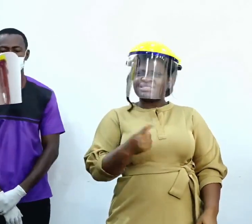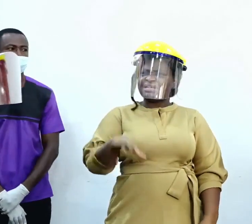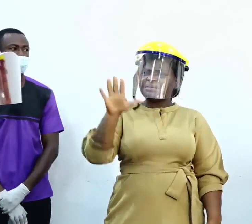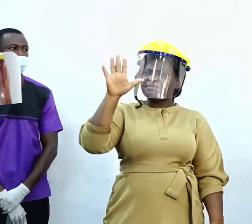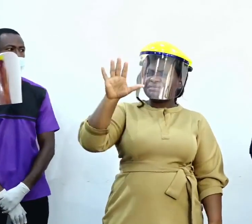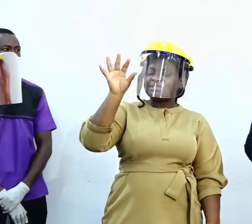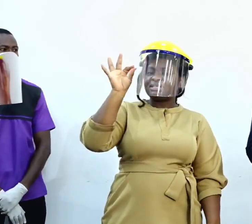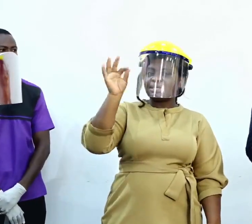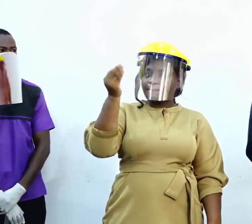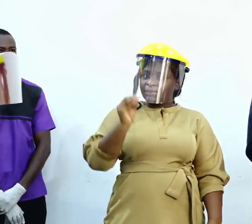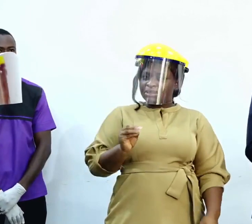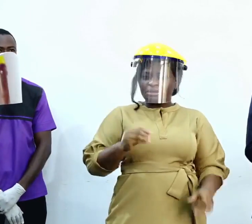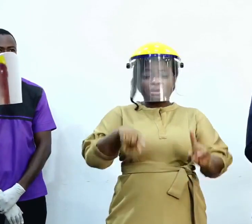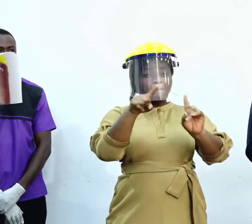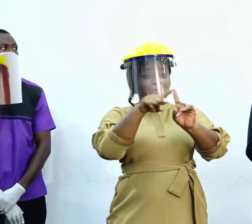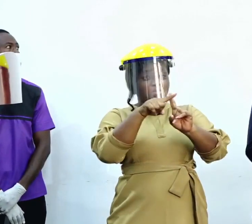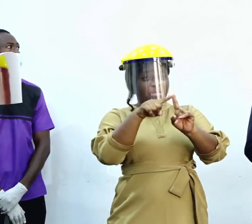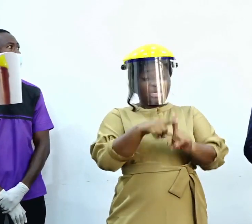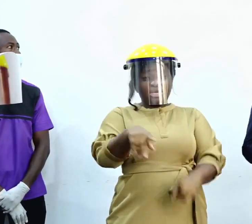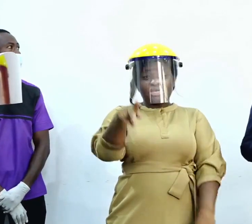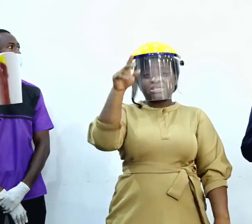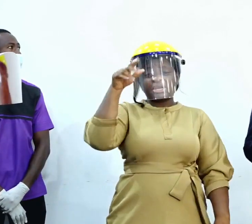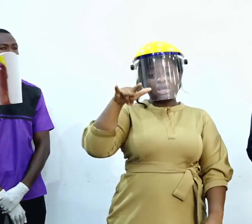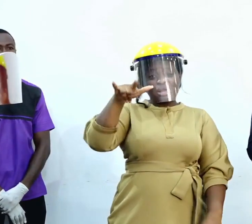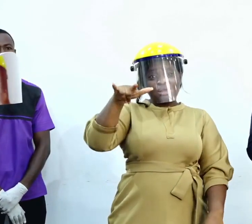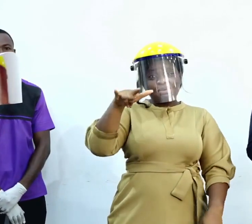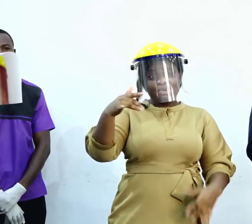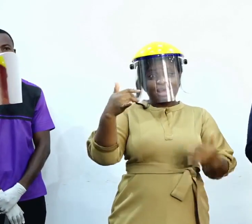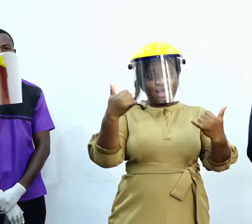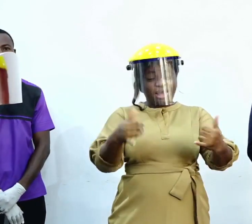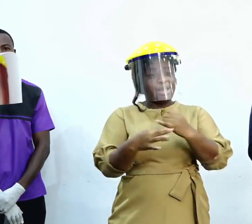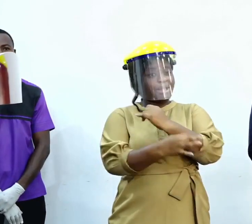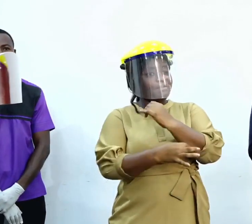59% of the positive cases at KIA are foreigners.